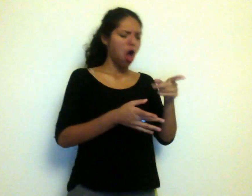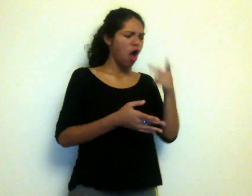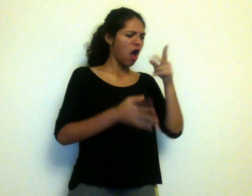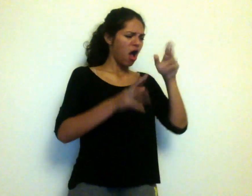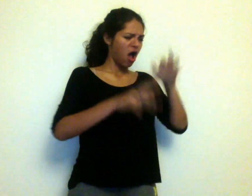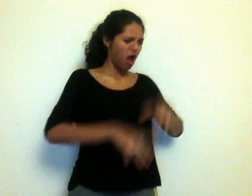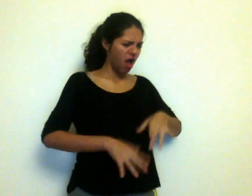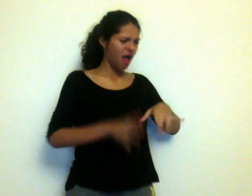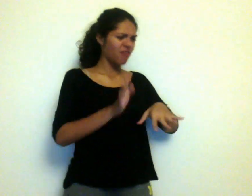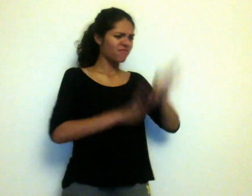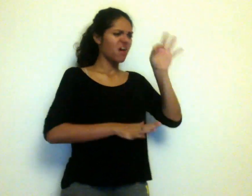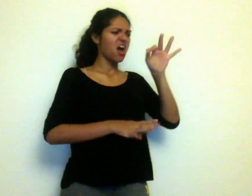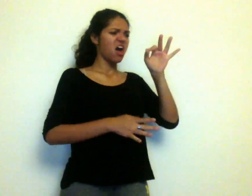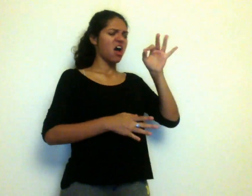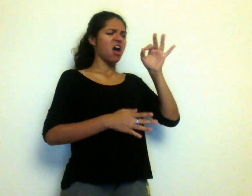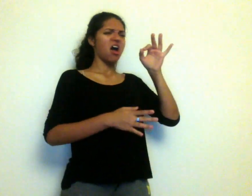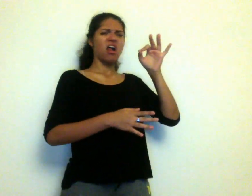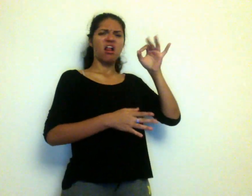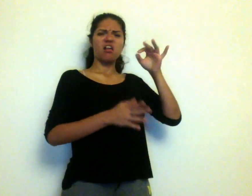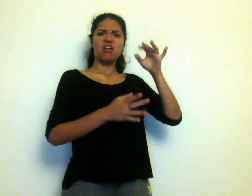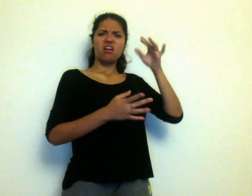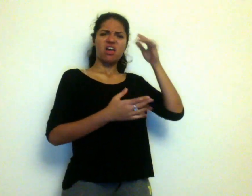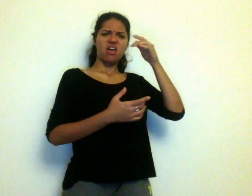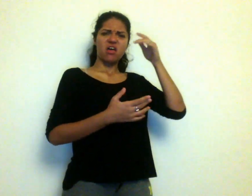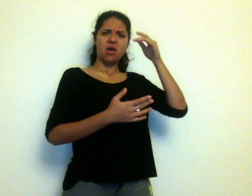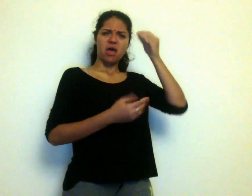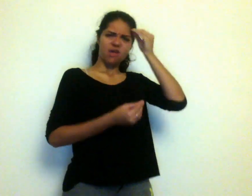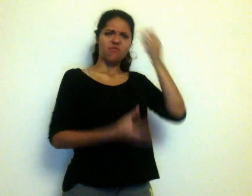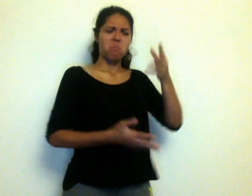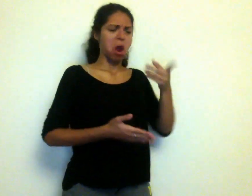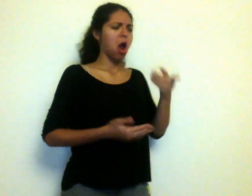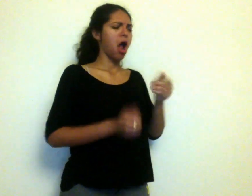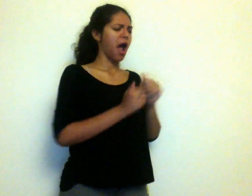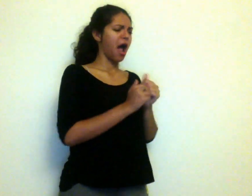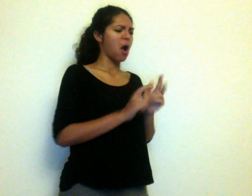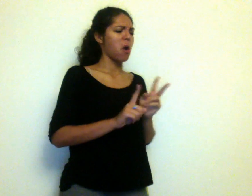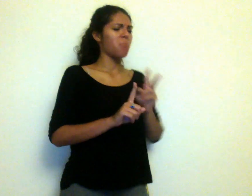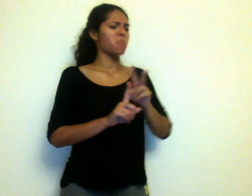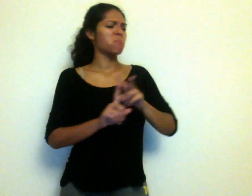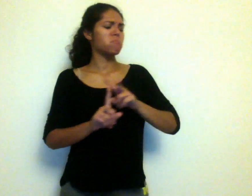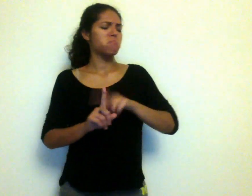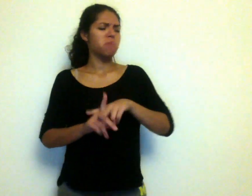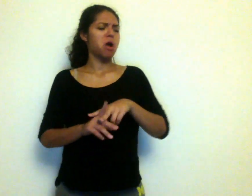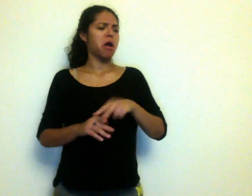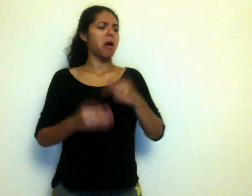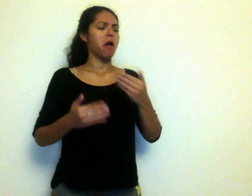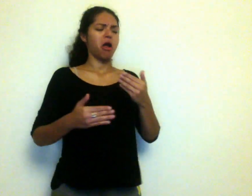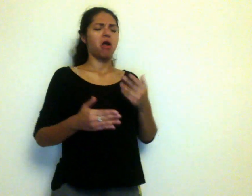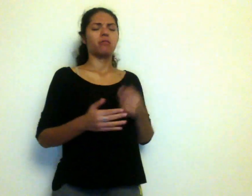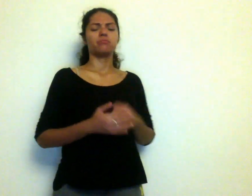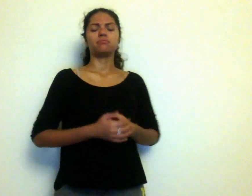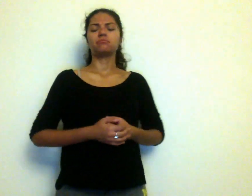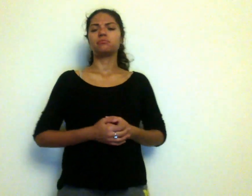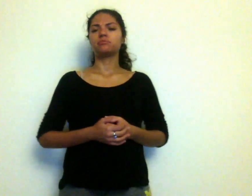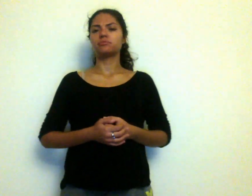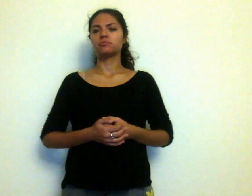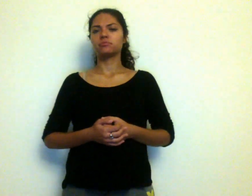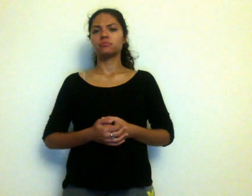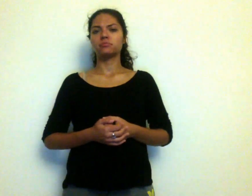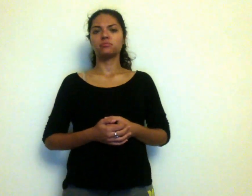prime mover. But by the time Newton and Galileo had done their work, these planetary systems did not need a